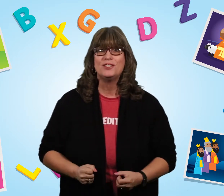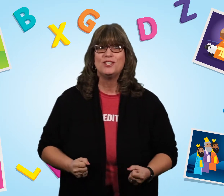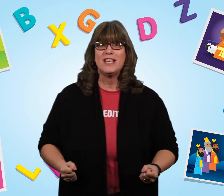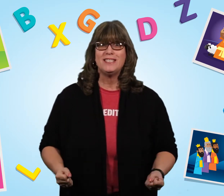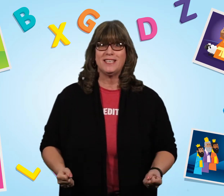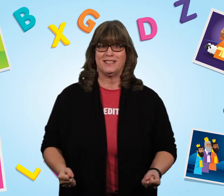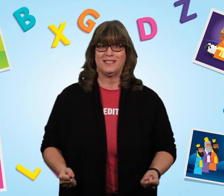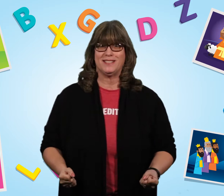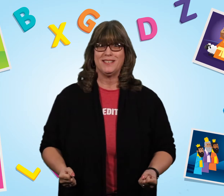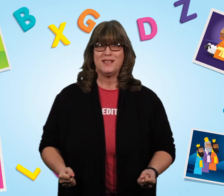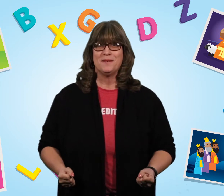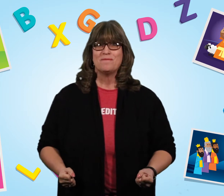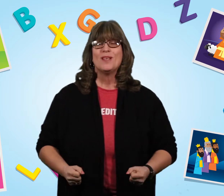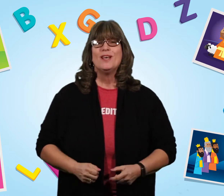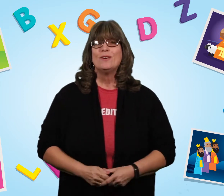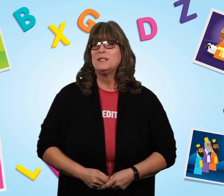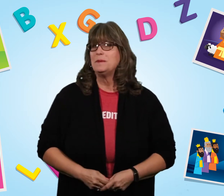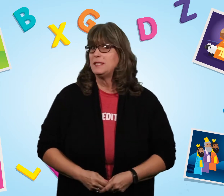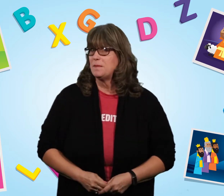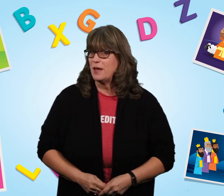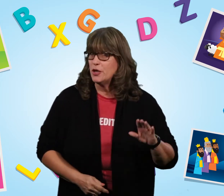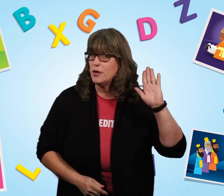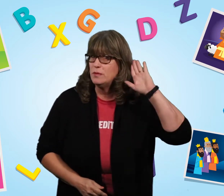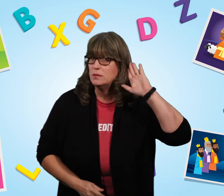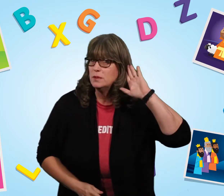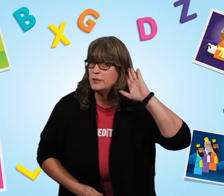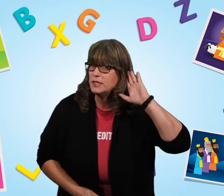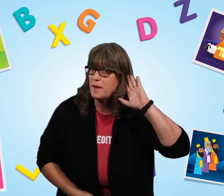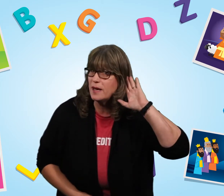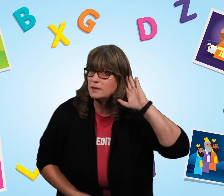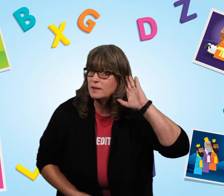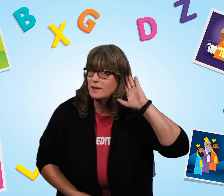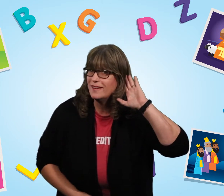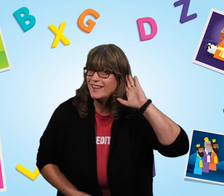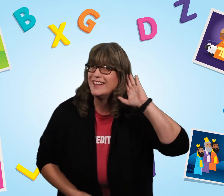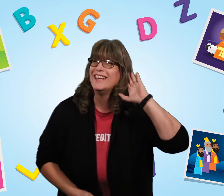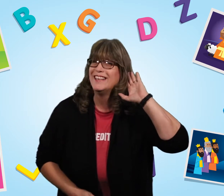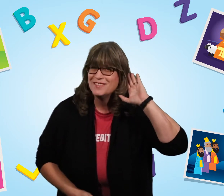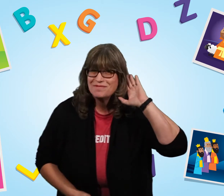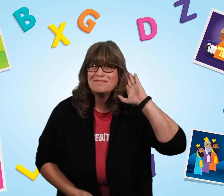us Jesus. Christmas is about who? Who is it about?